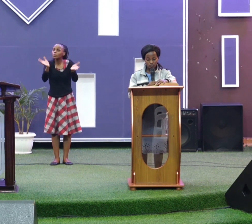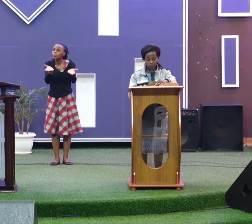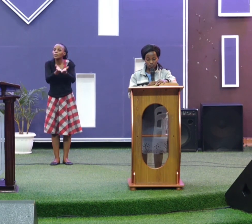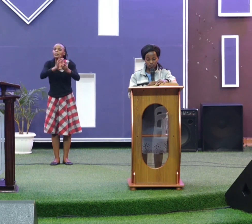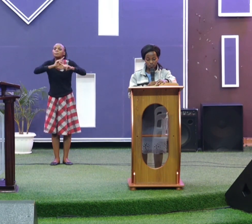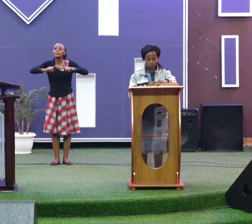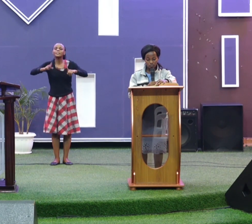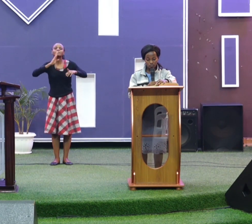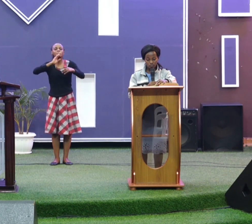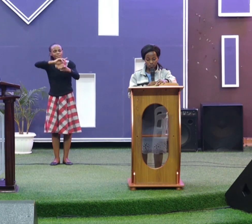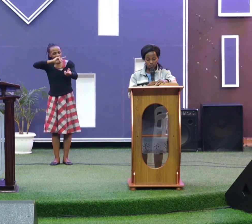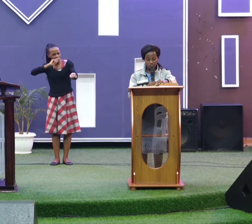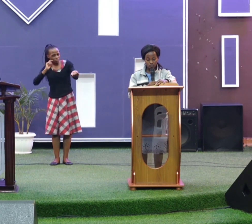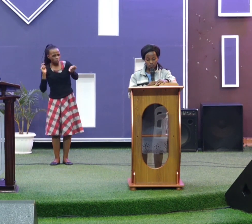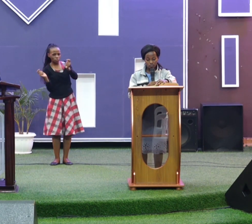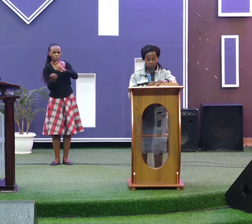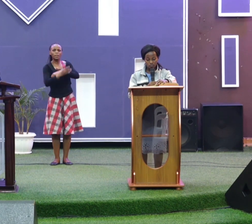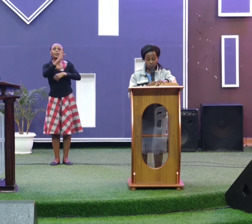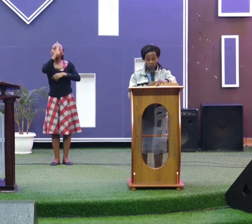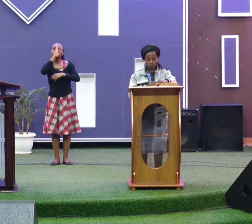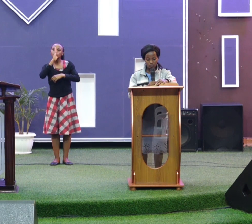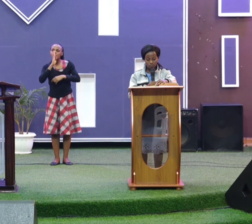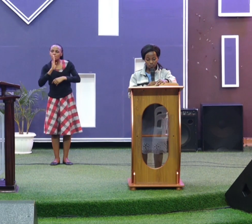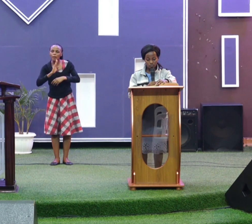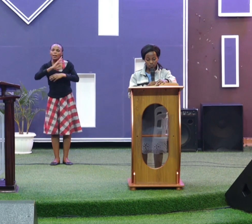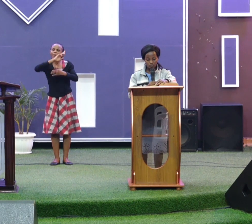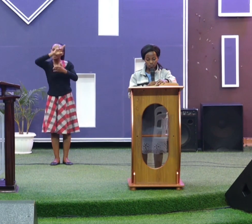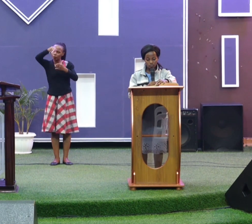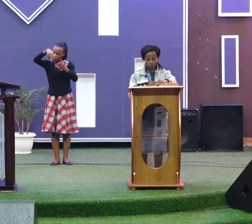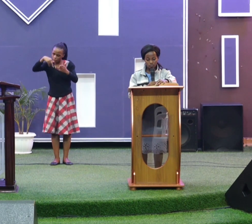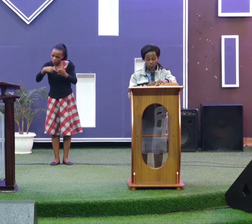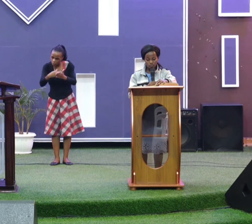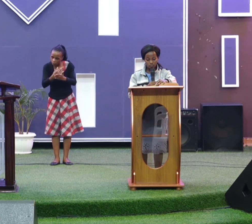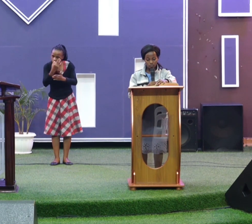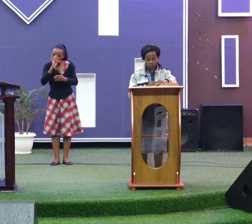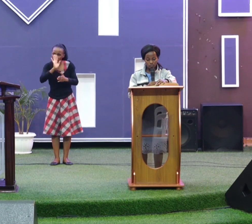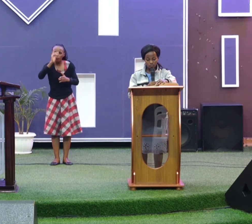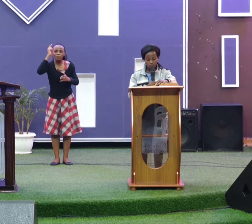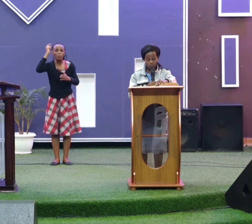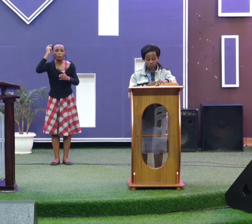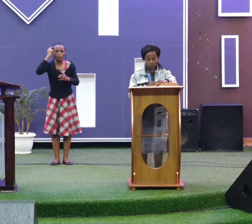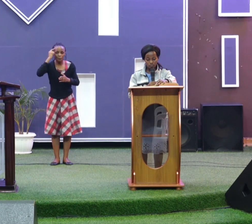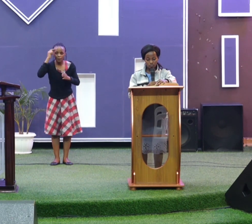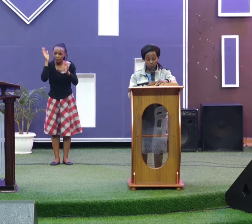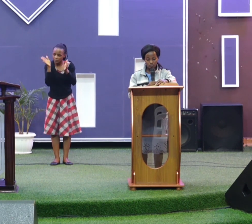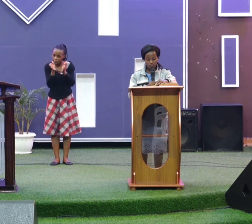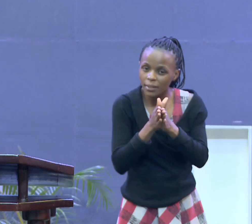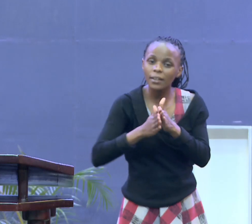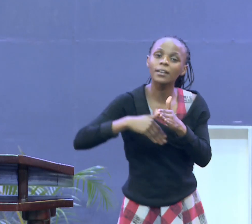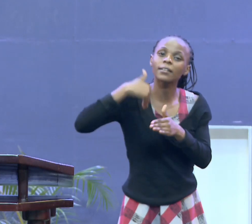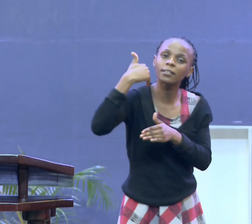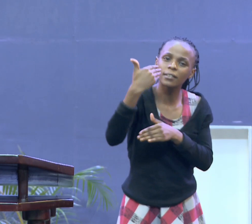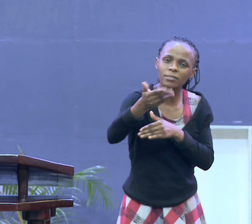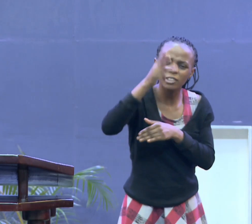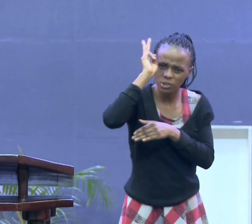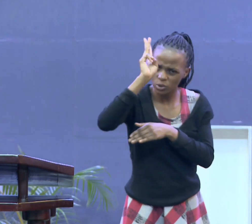ye transformed by the renewing of your mind, and then you will